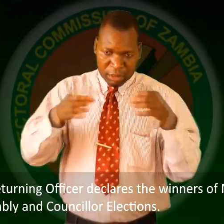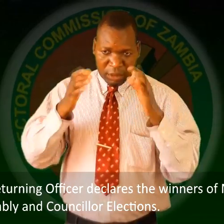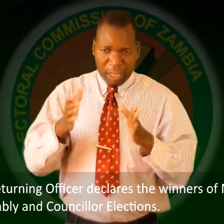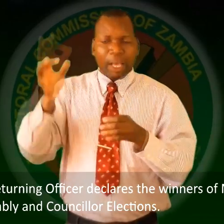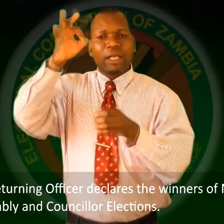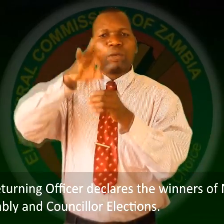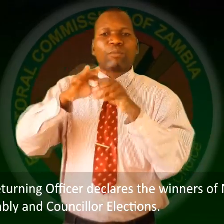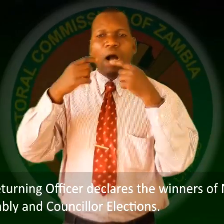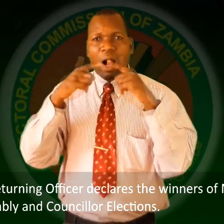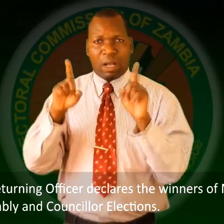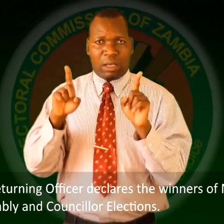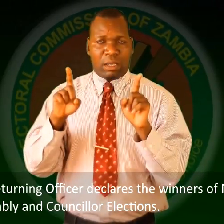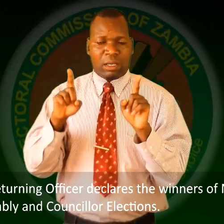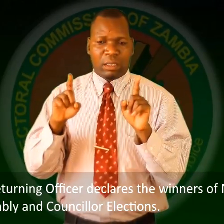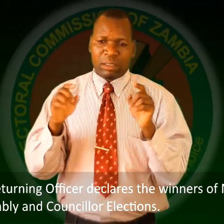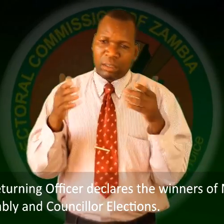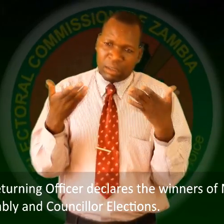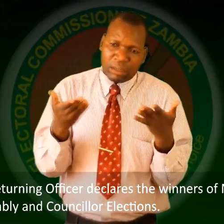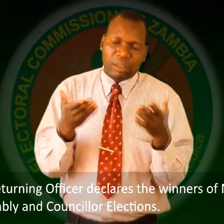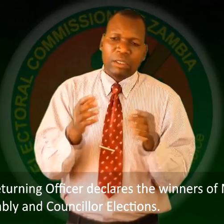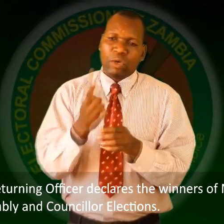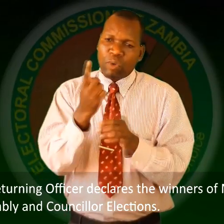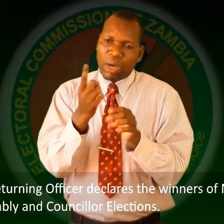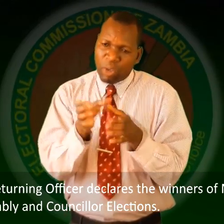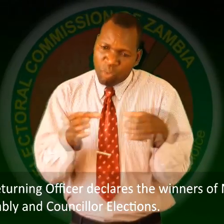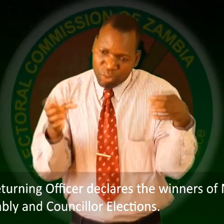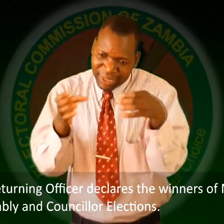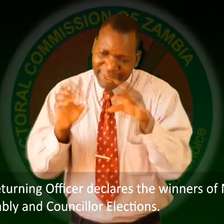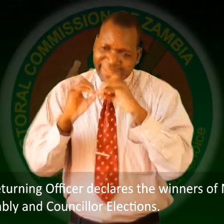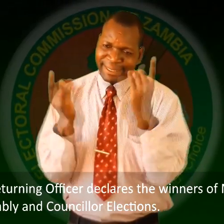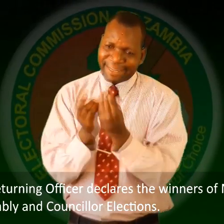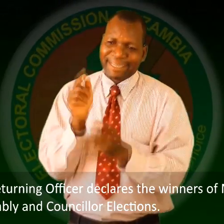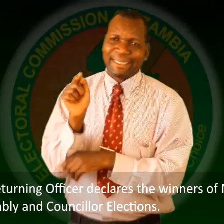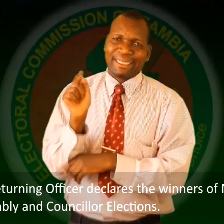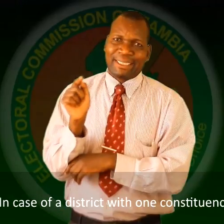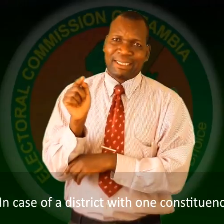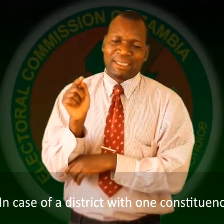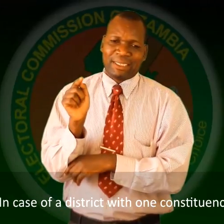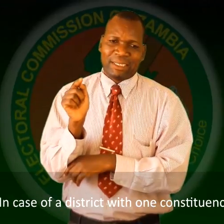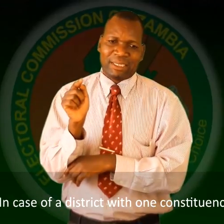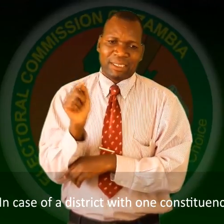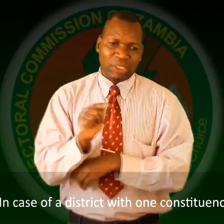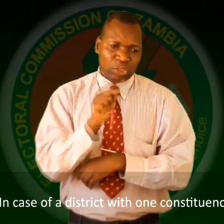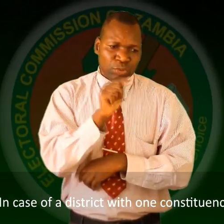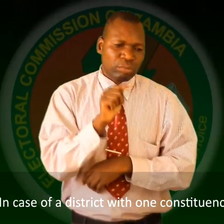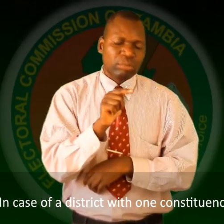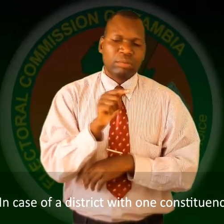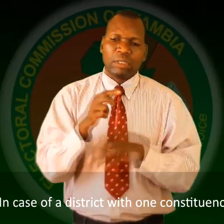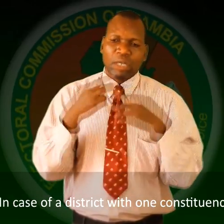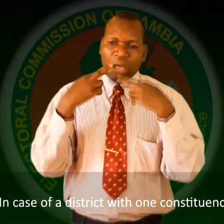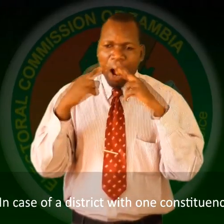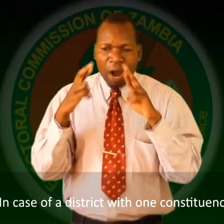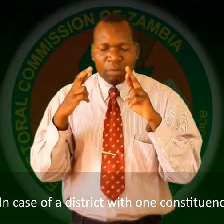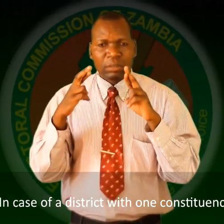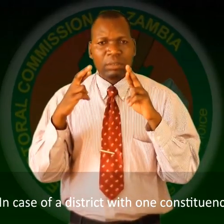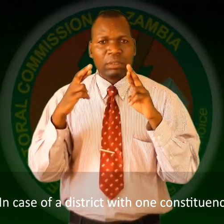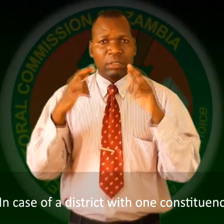the winners of National Assembly and Councillor elections. In case of a district with one constituency,